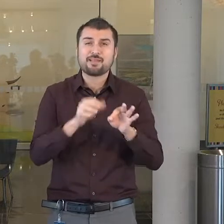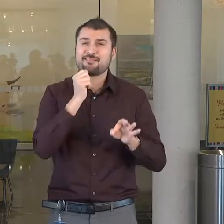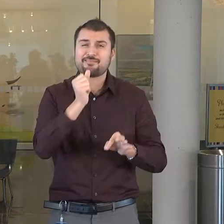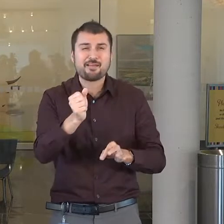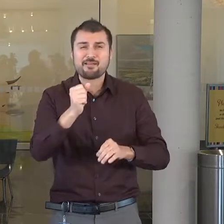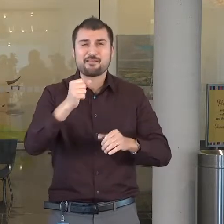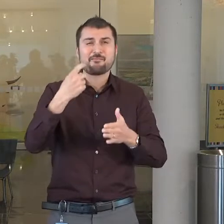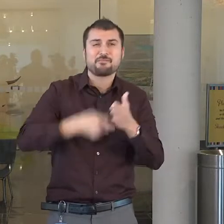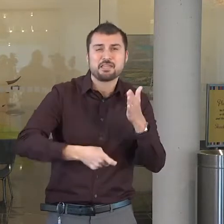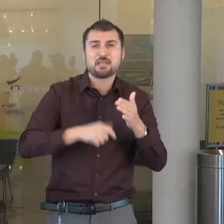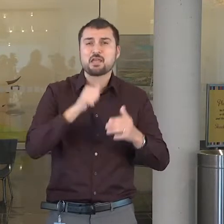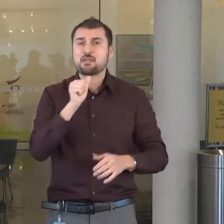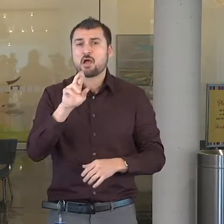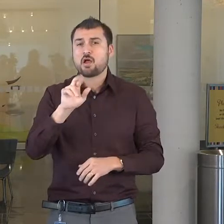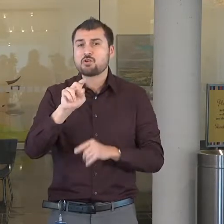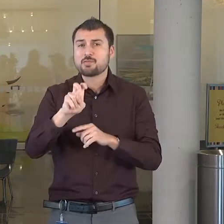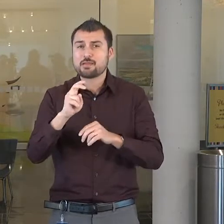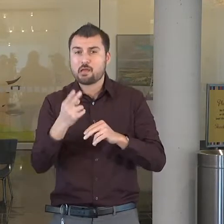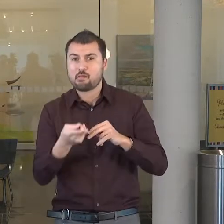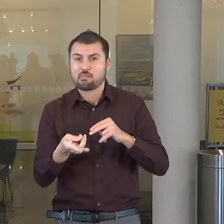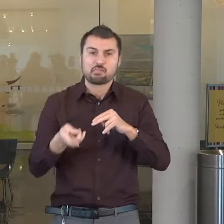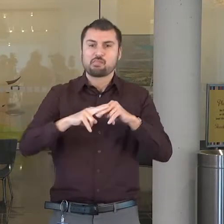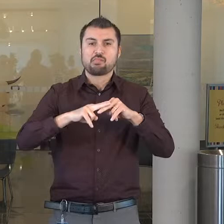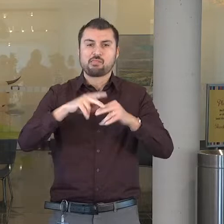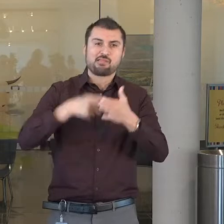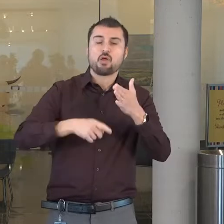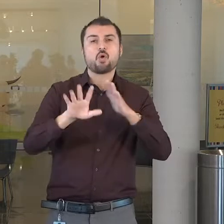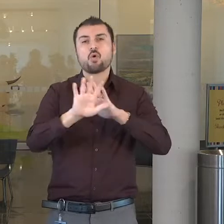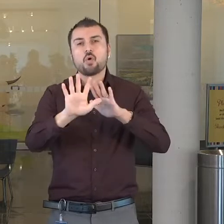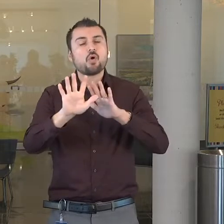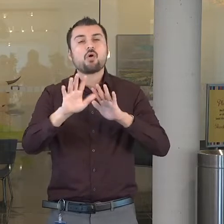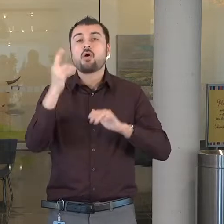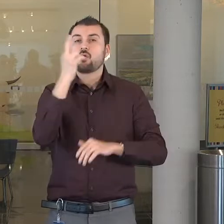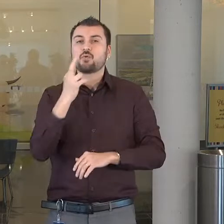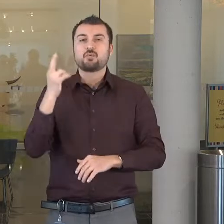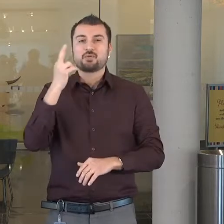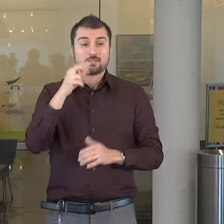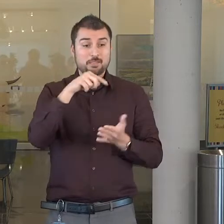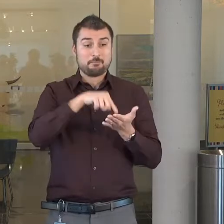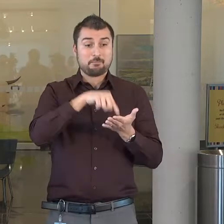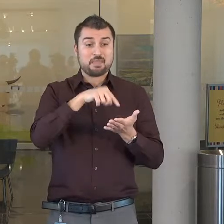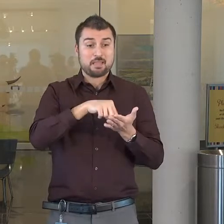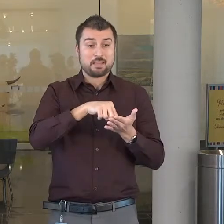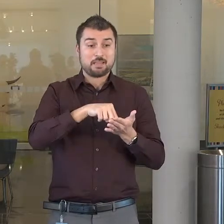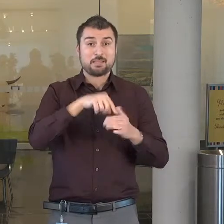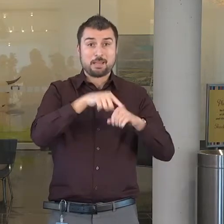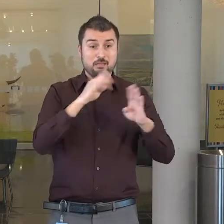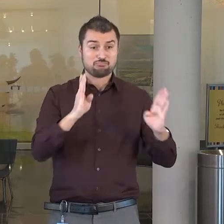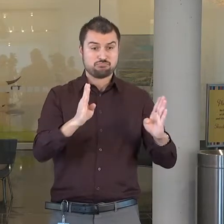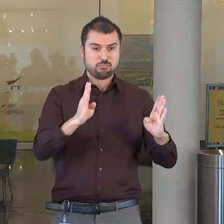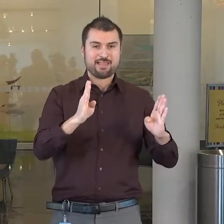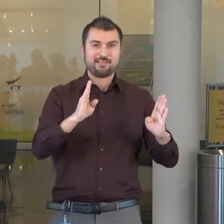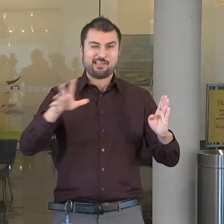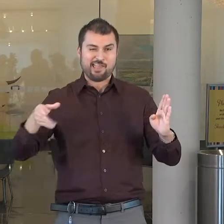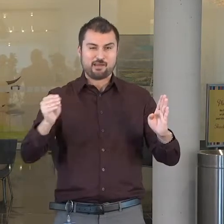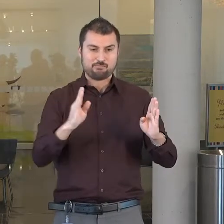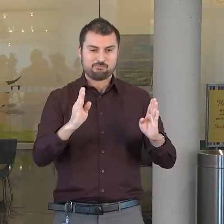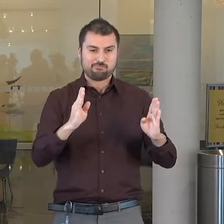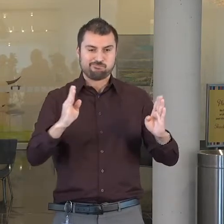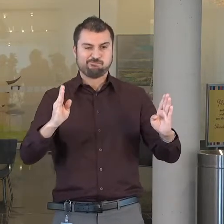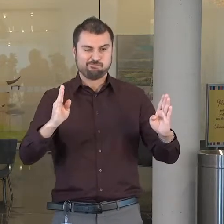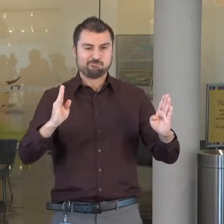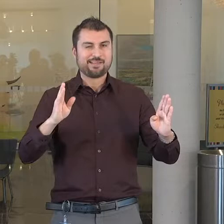is not a rate increase, it's simply more days in the billing period than what is typical. So another change